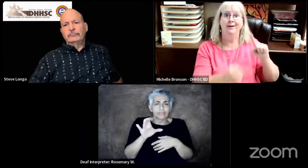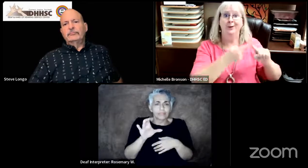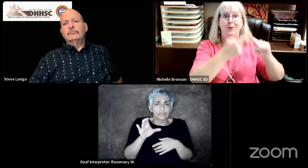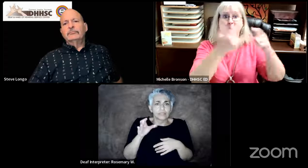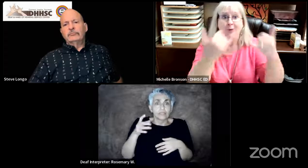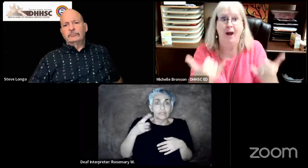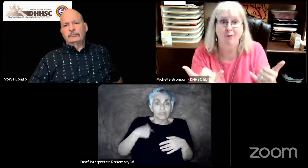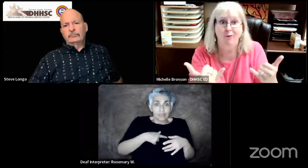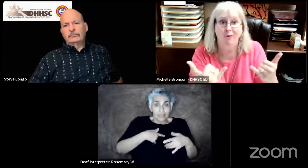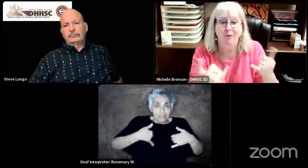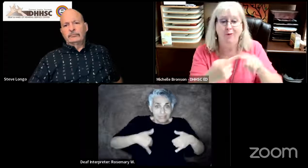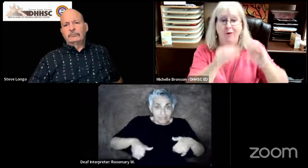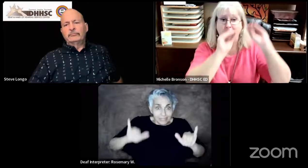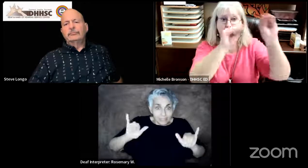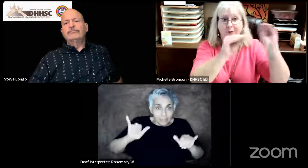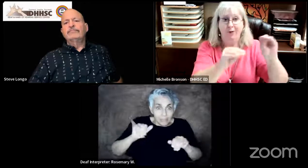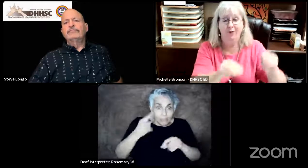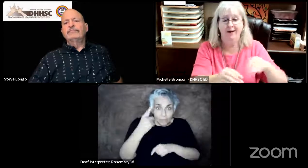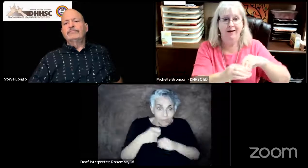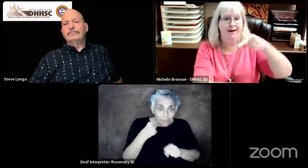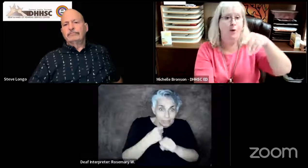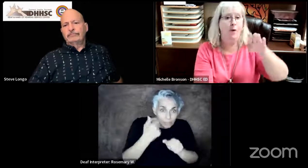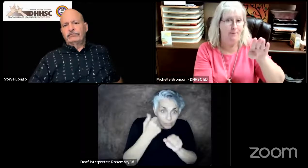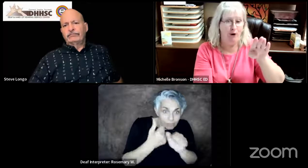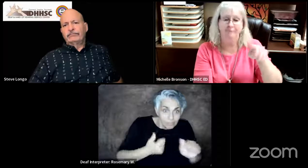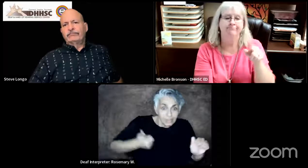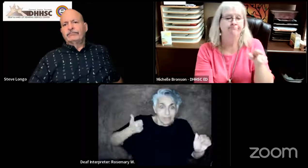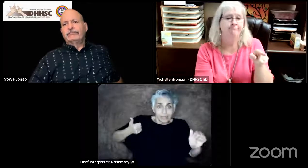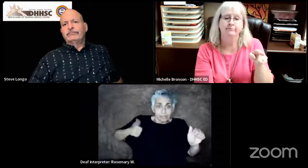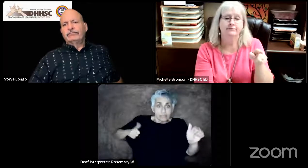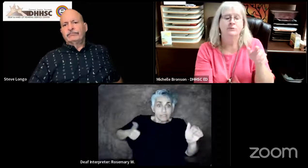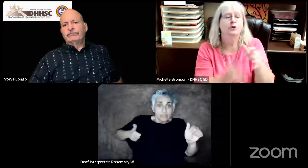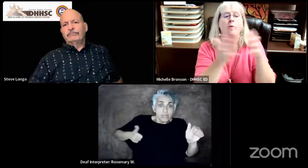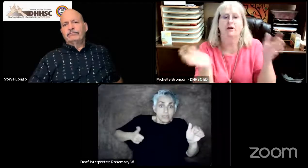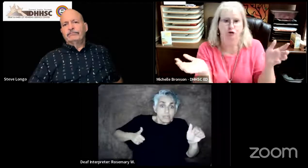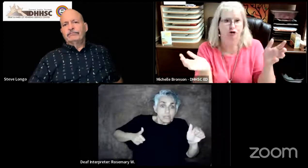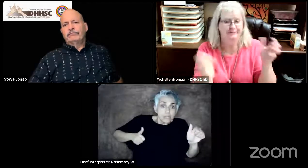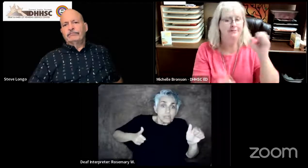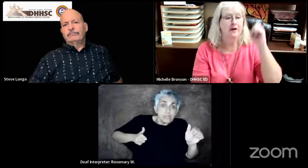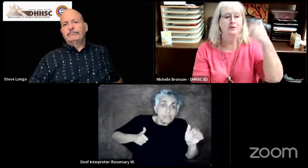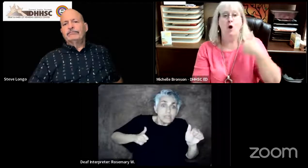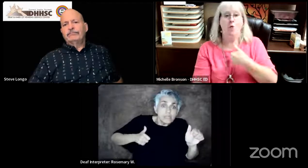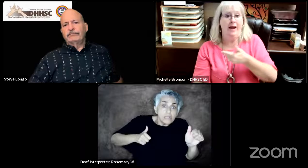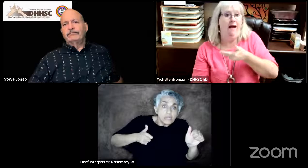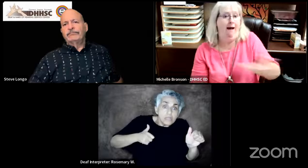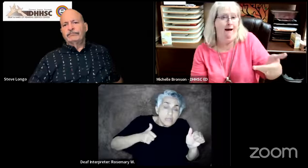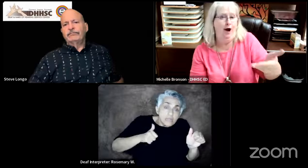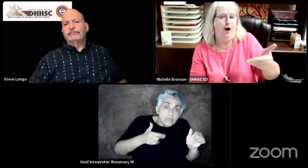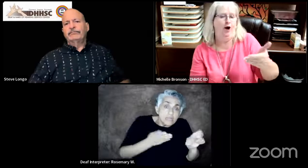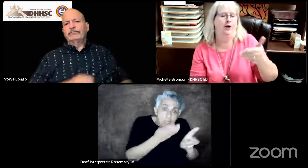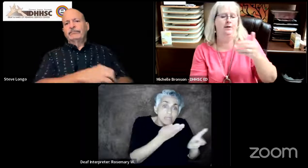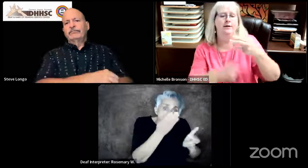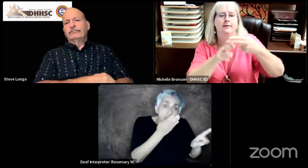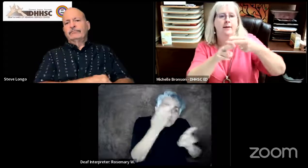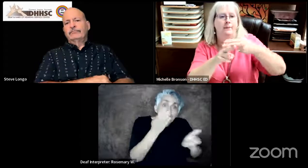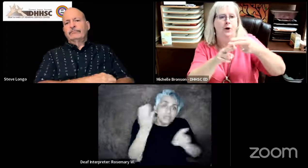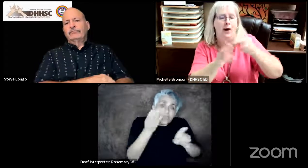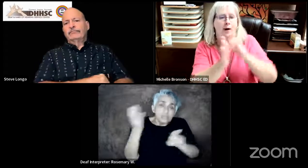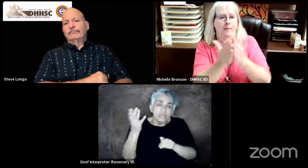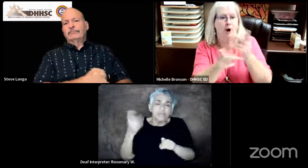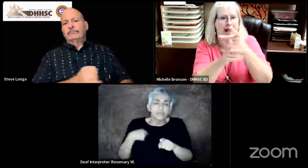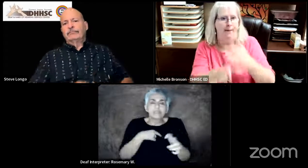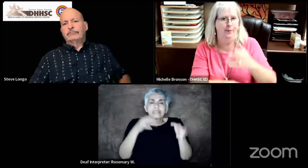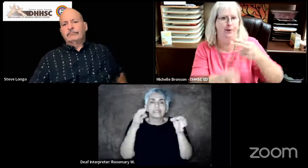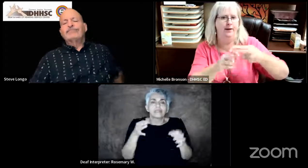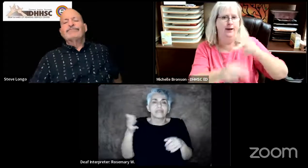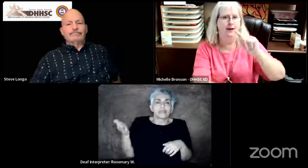to October of 2021 to now to catch up QuickBooks, and it's too much. So we've